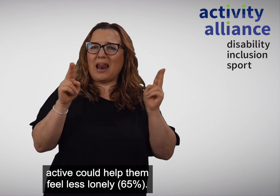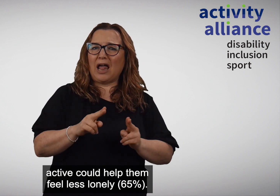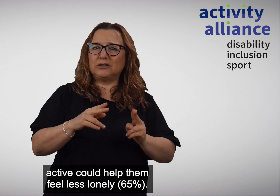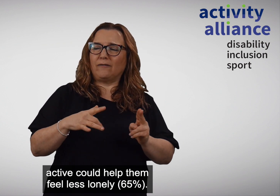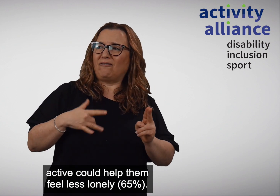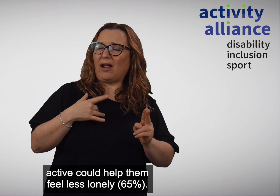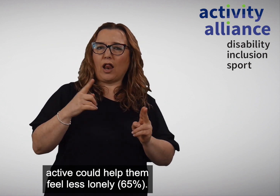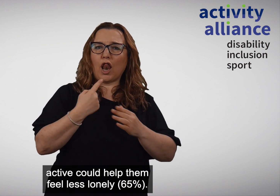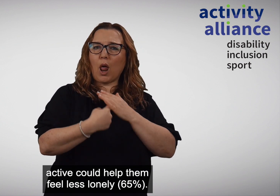65%.